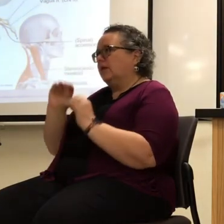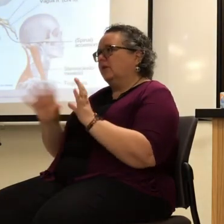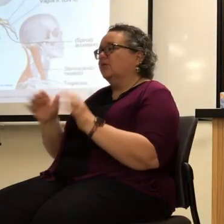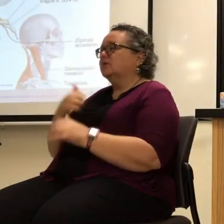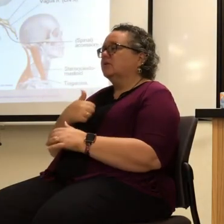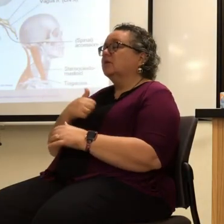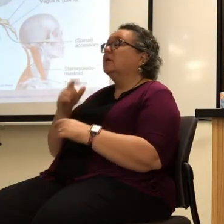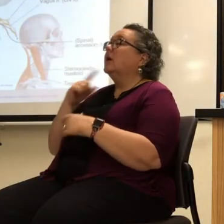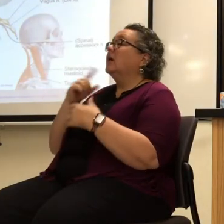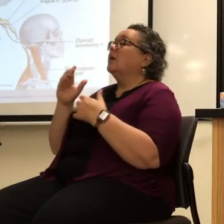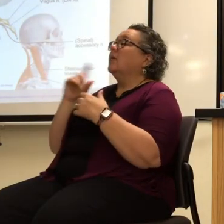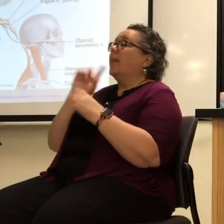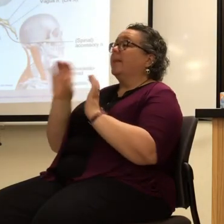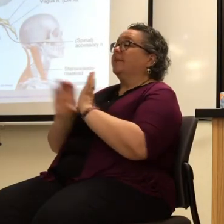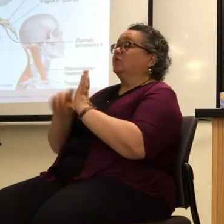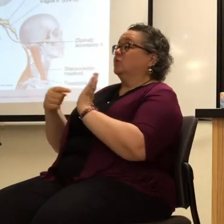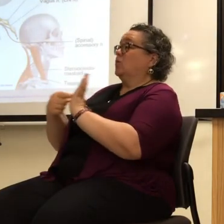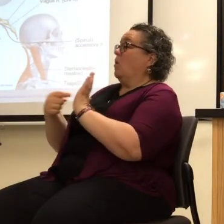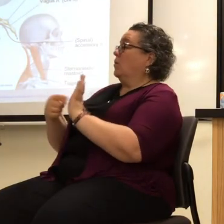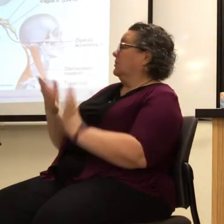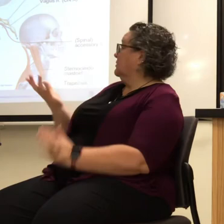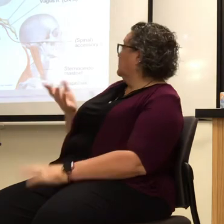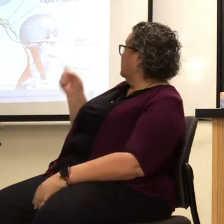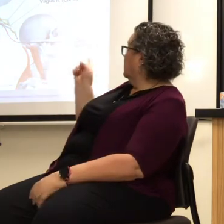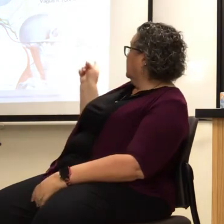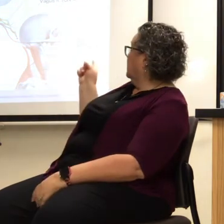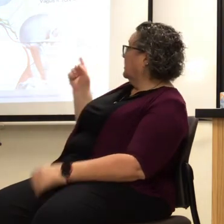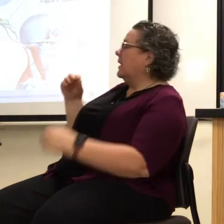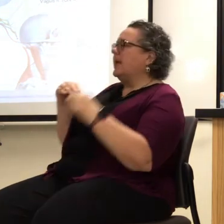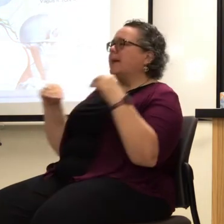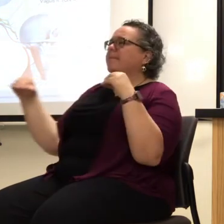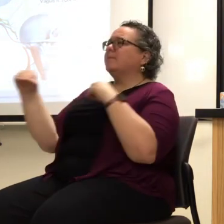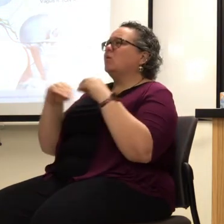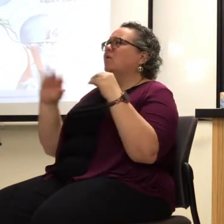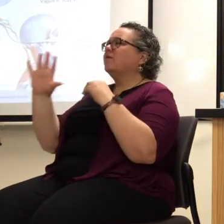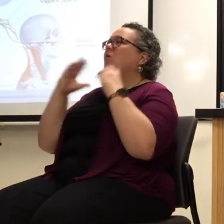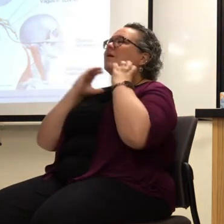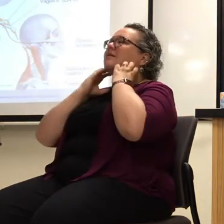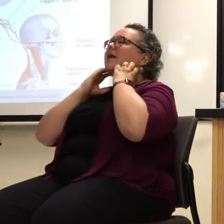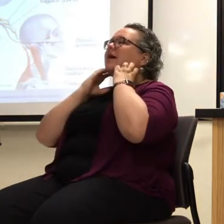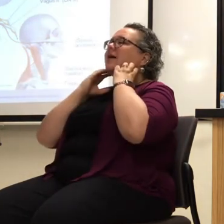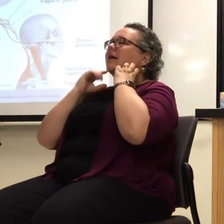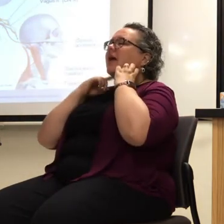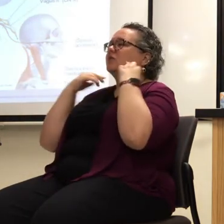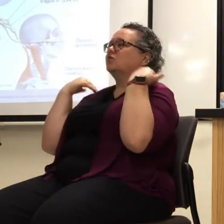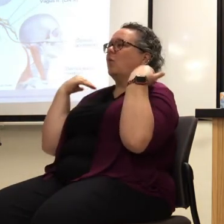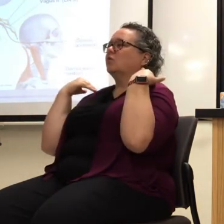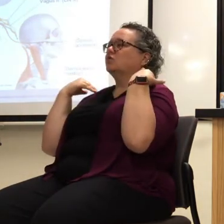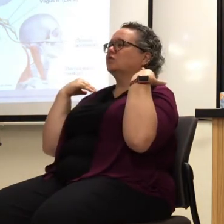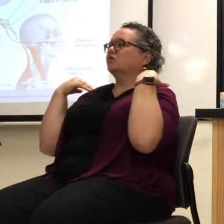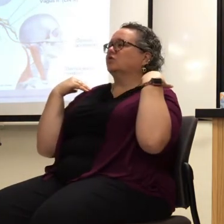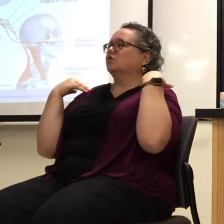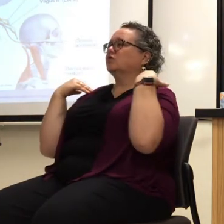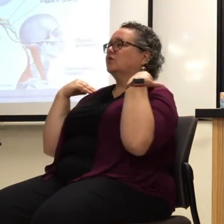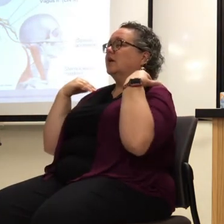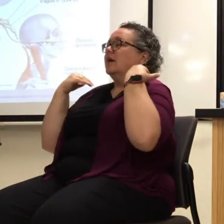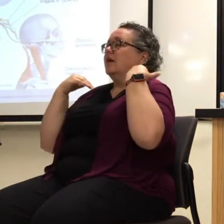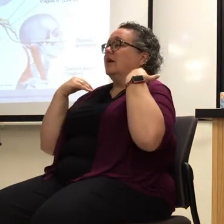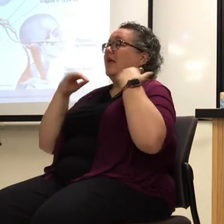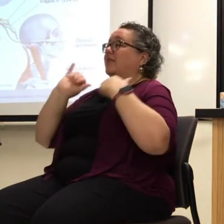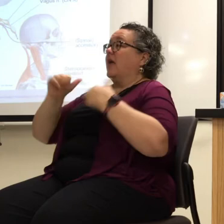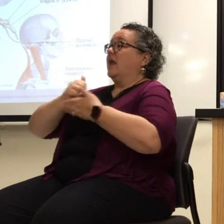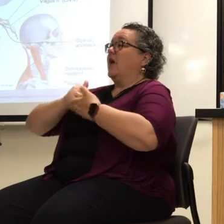And what the picture shows you, it moves neck and shoulder because it helps innervate the trapezius